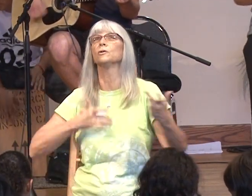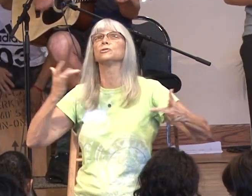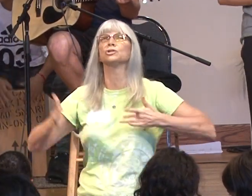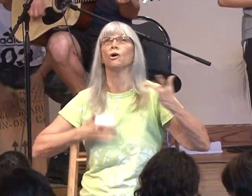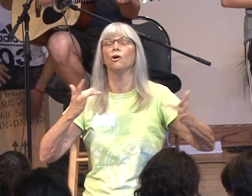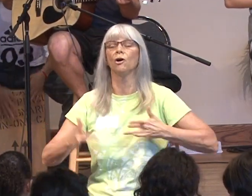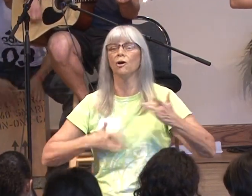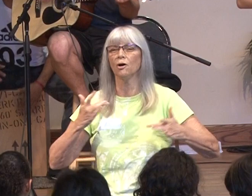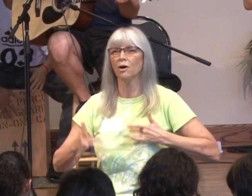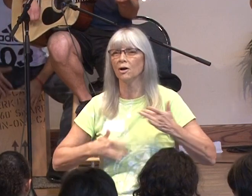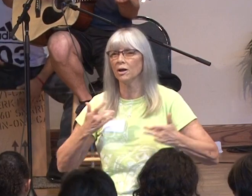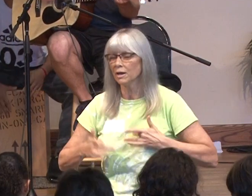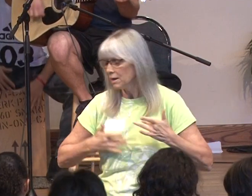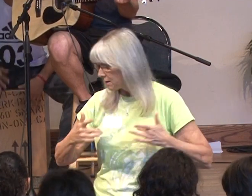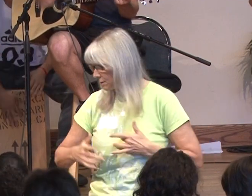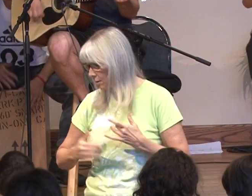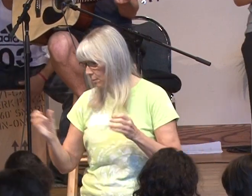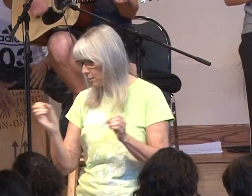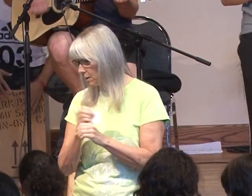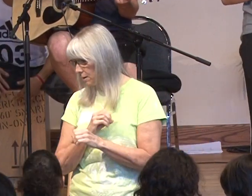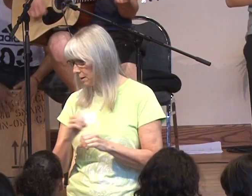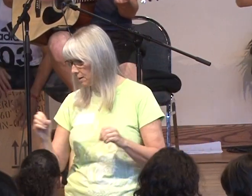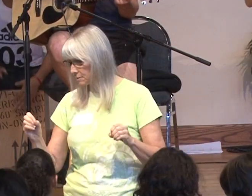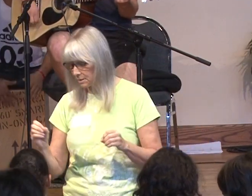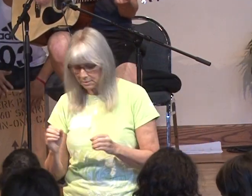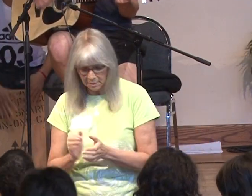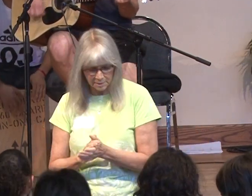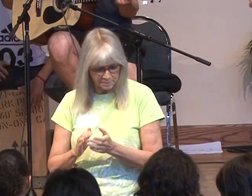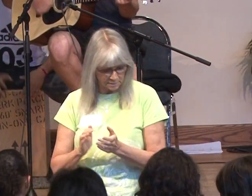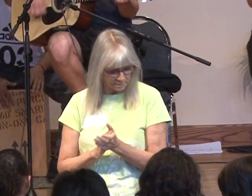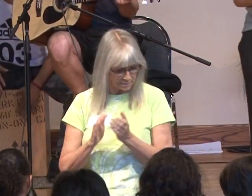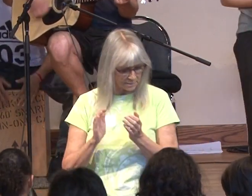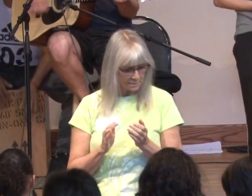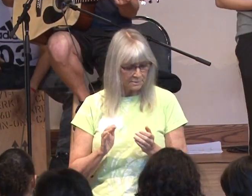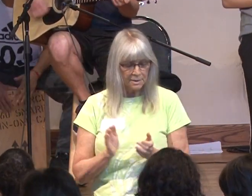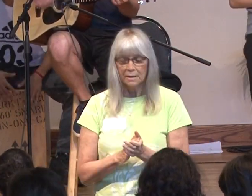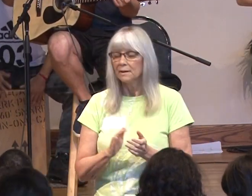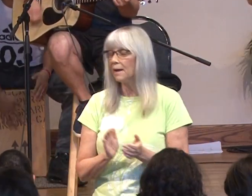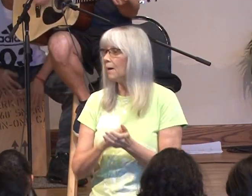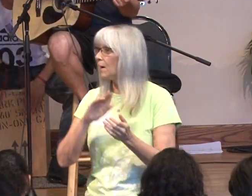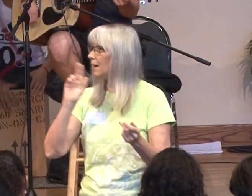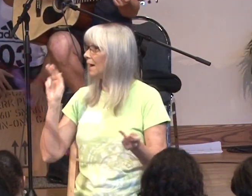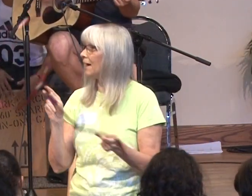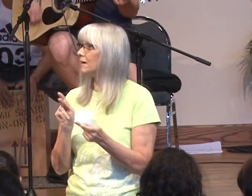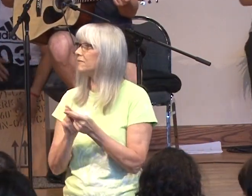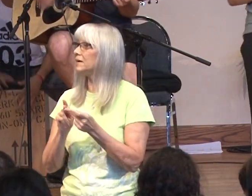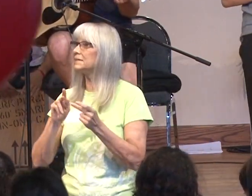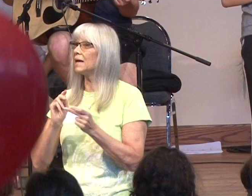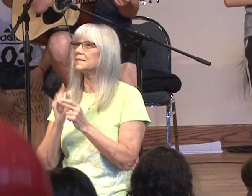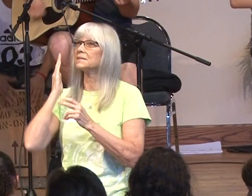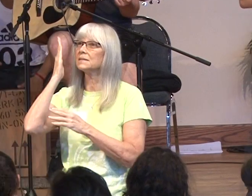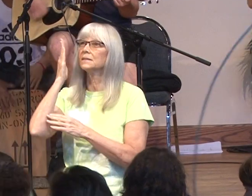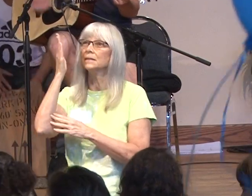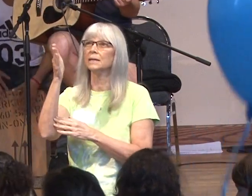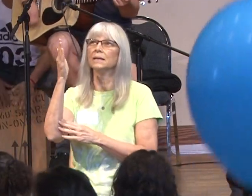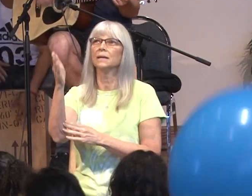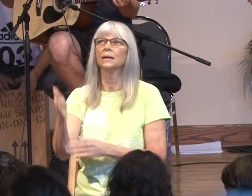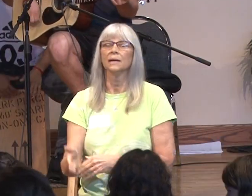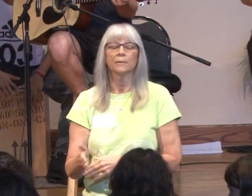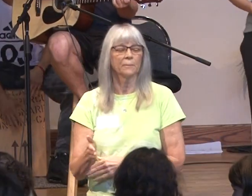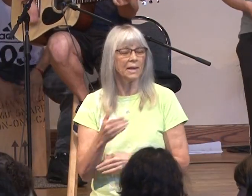you joy. And now I have a purpose. And now I have a